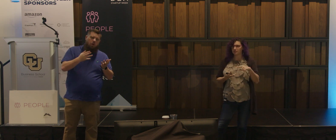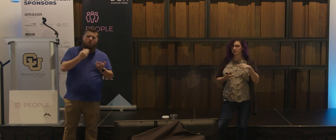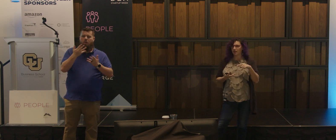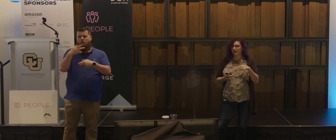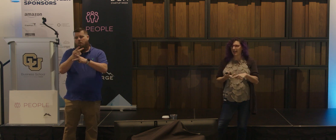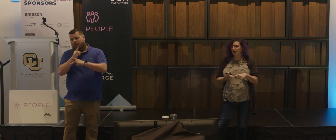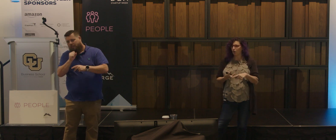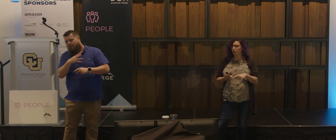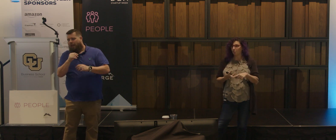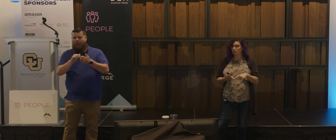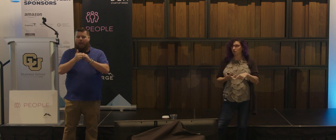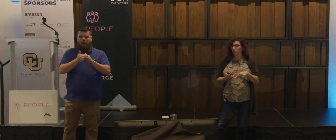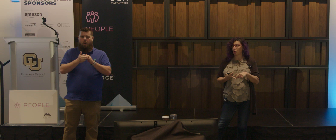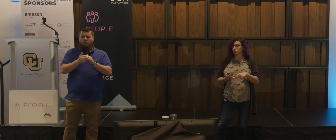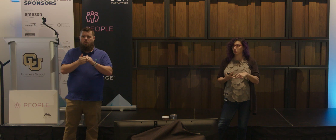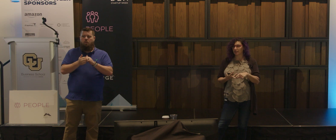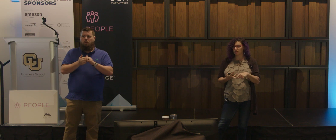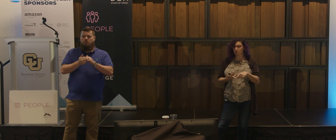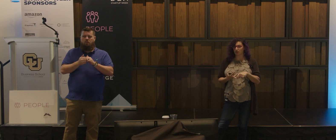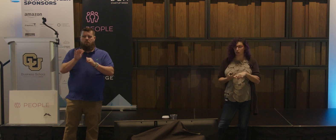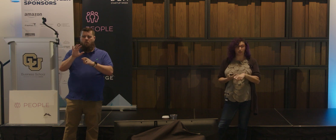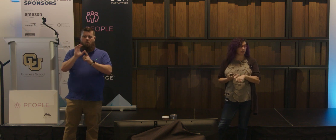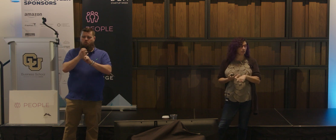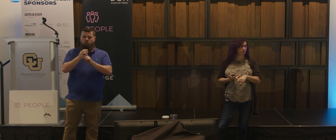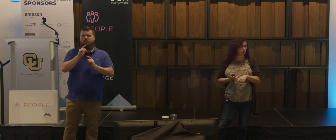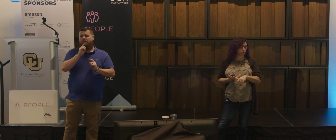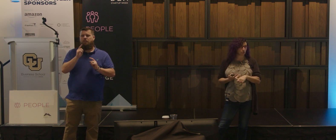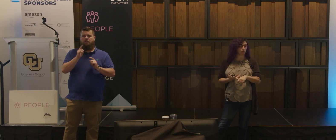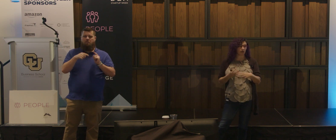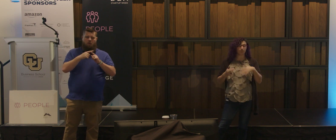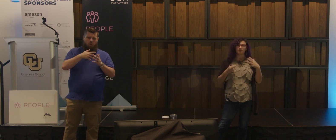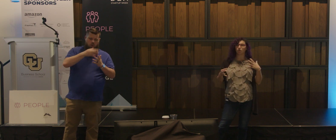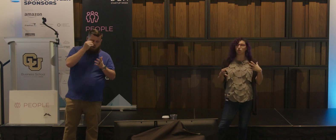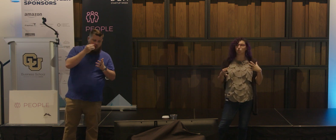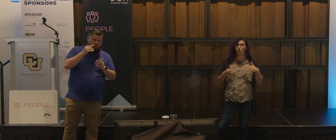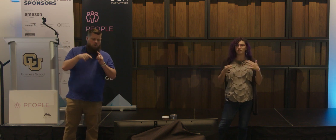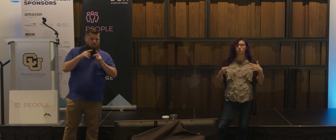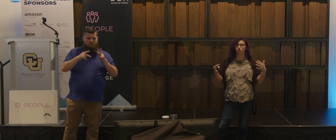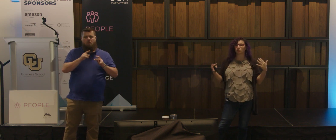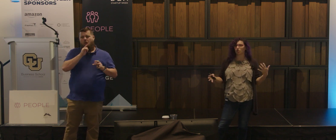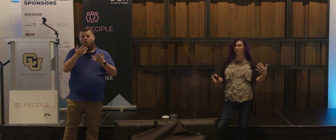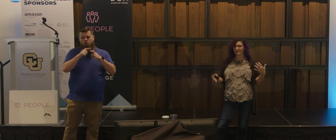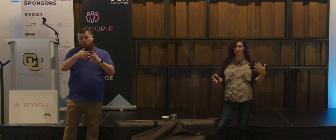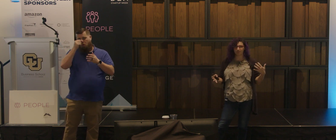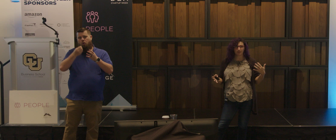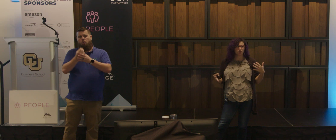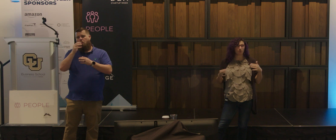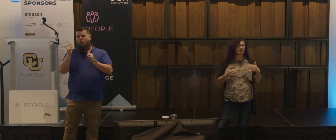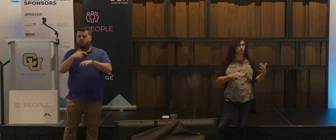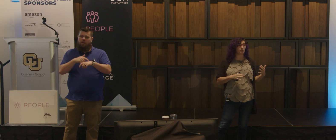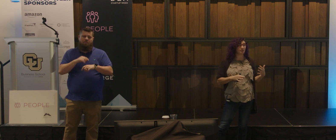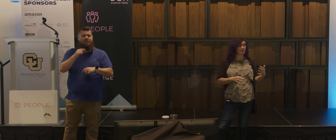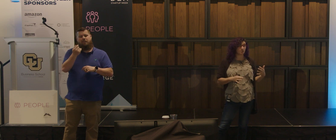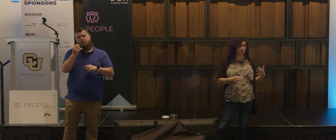product is, and how much of the culture is a learning culture where people are wanting to learn and grow all the time.